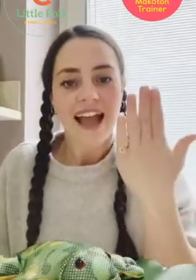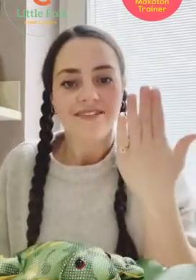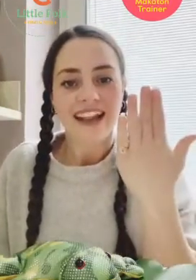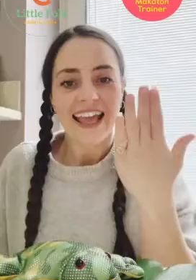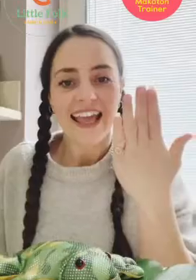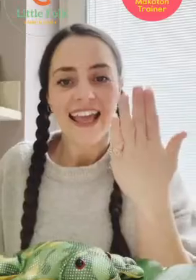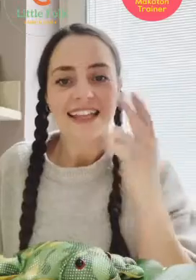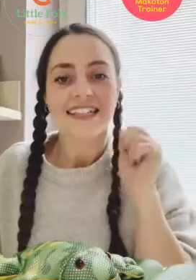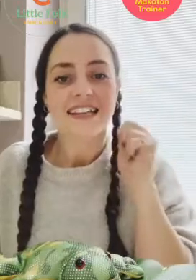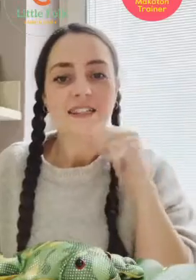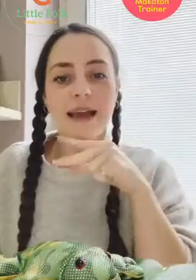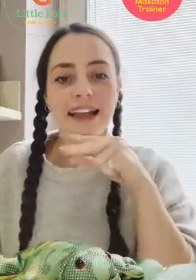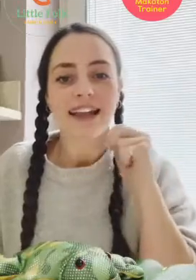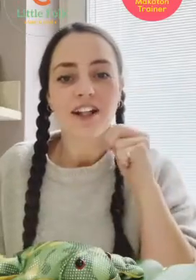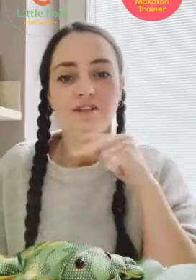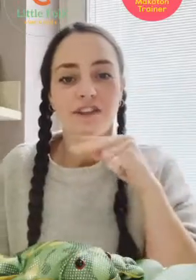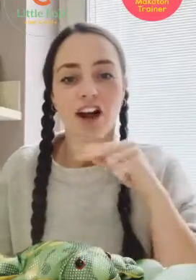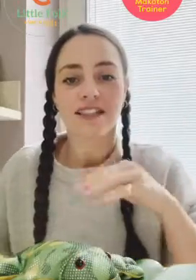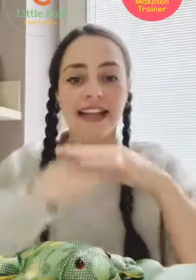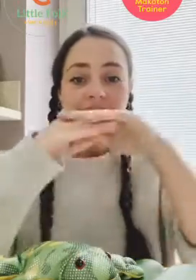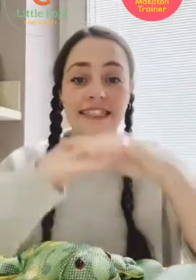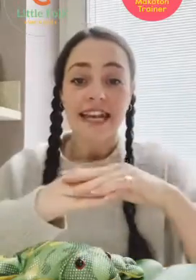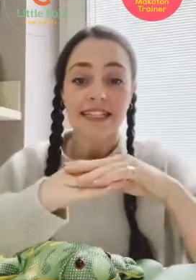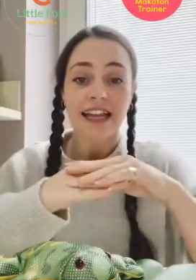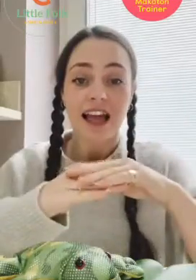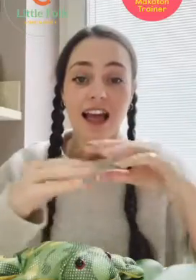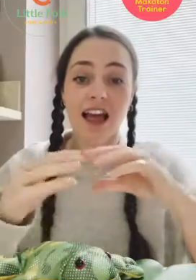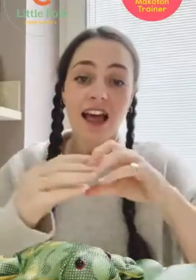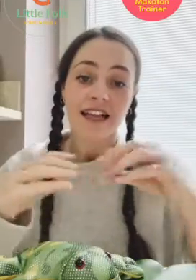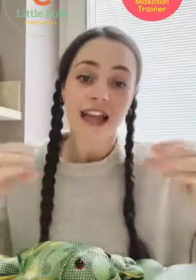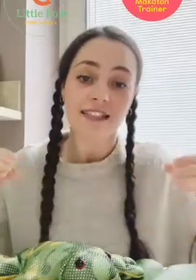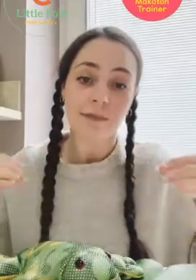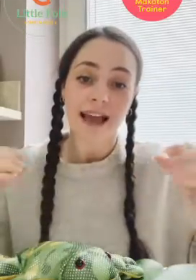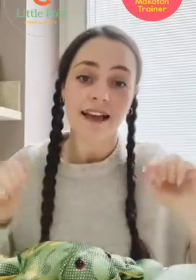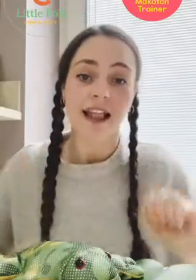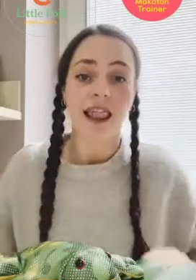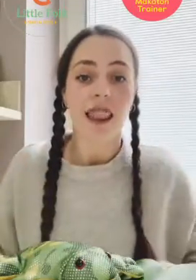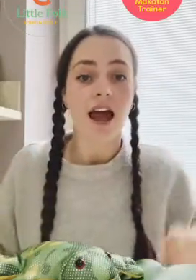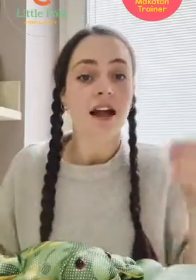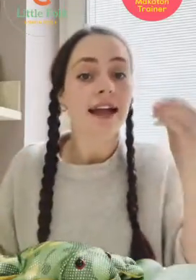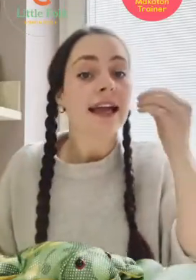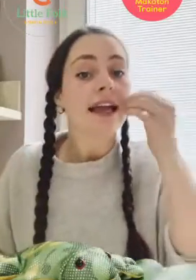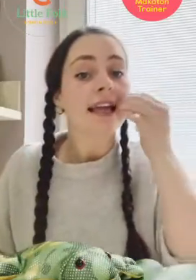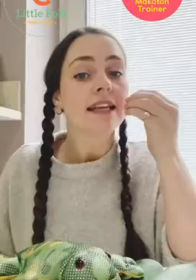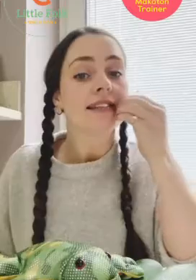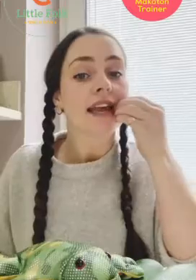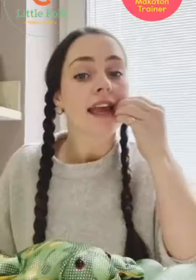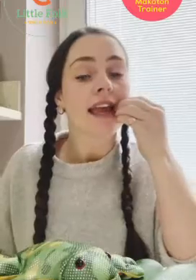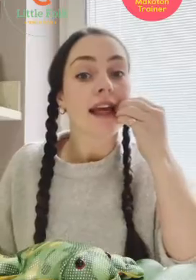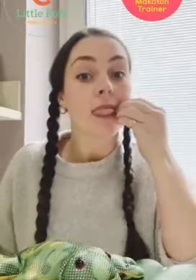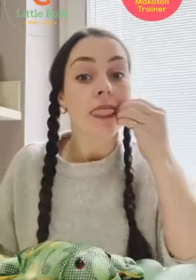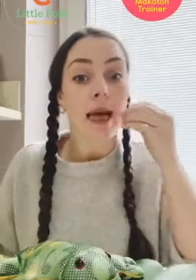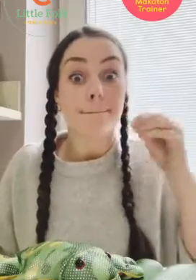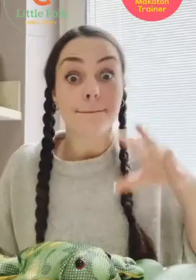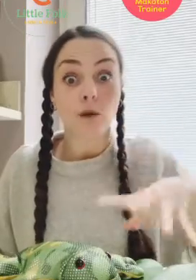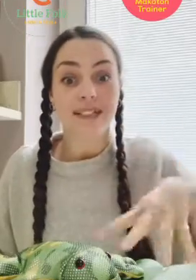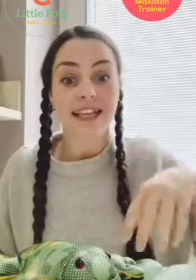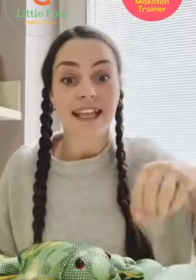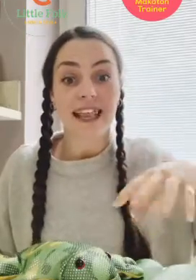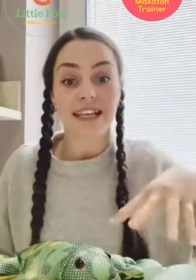Five little speckled frogs sat on a speckled log, eating the most